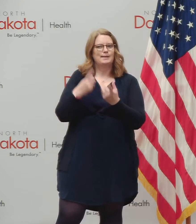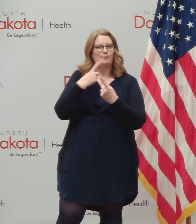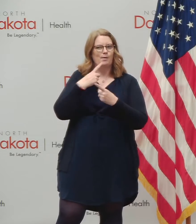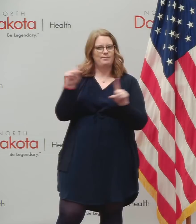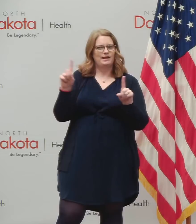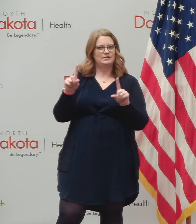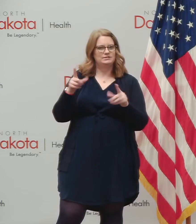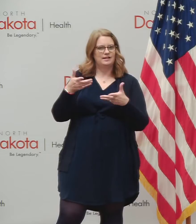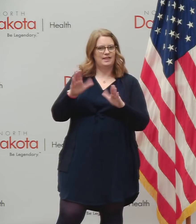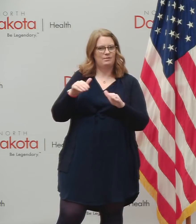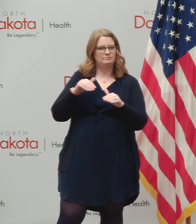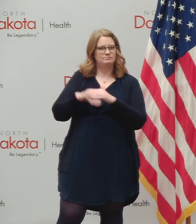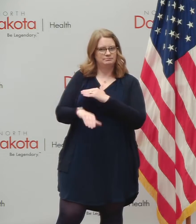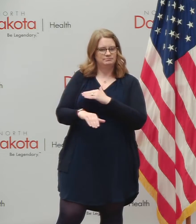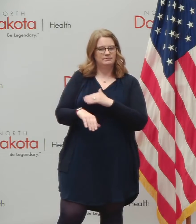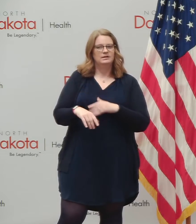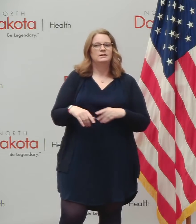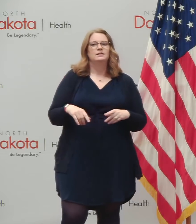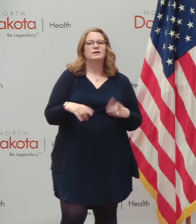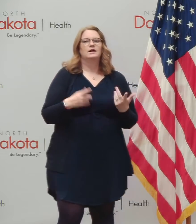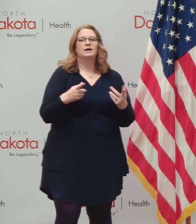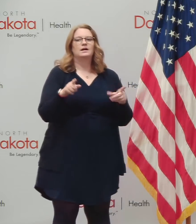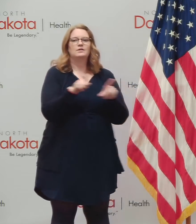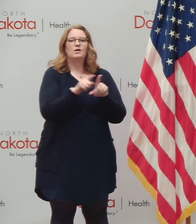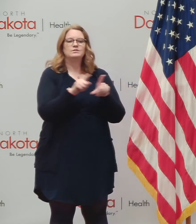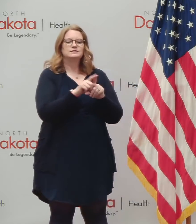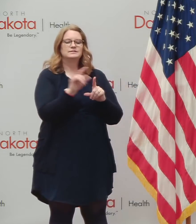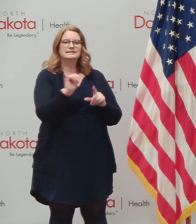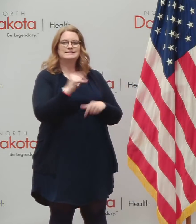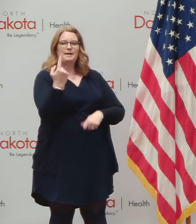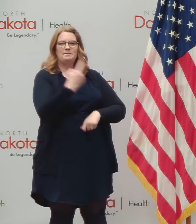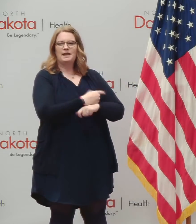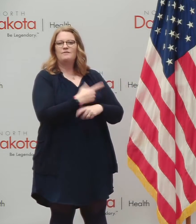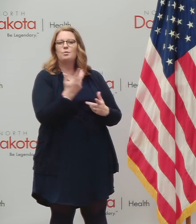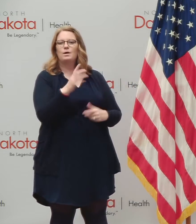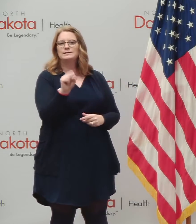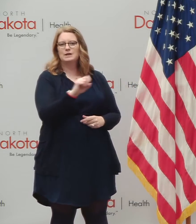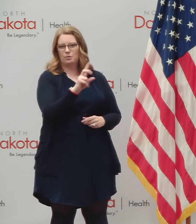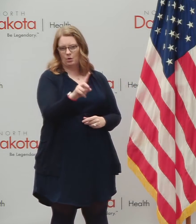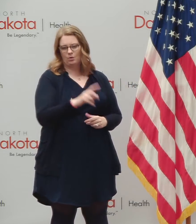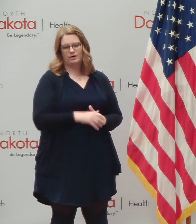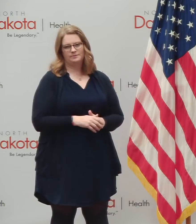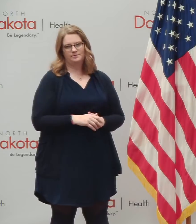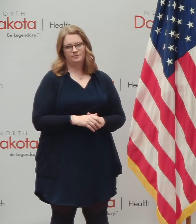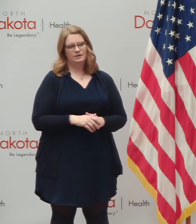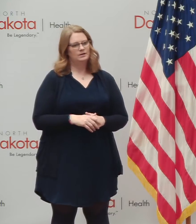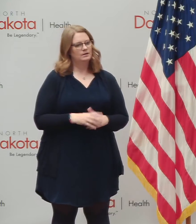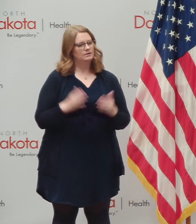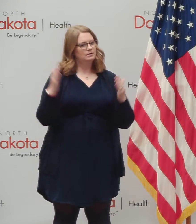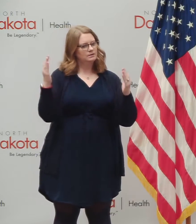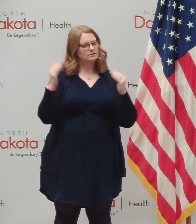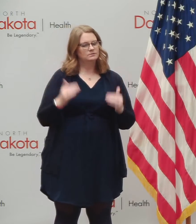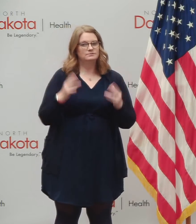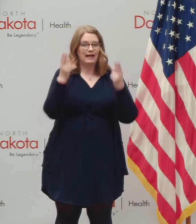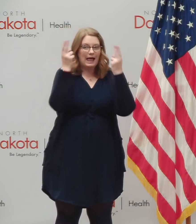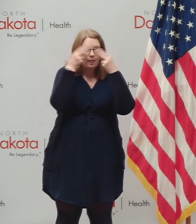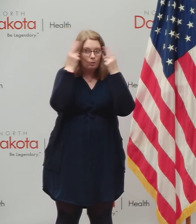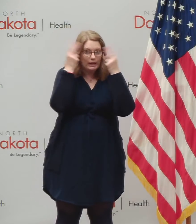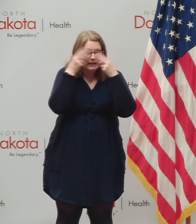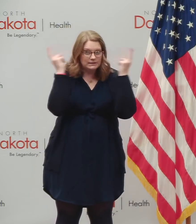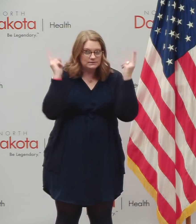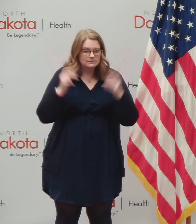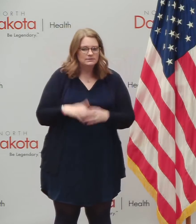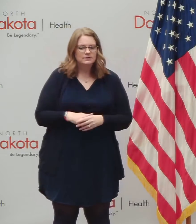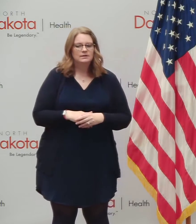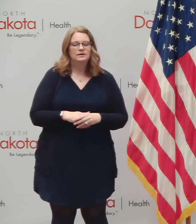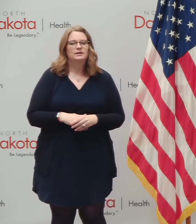That day, also same day for South Dakota. As we move to the next topic, Halloween. We